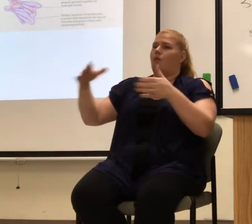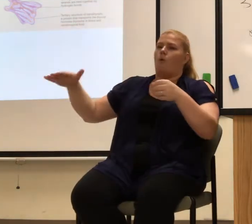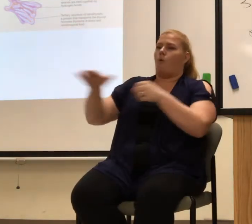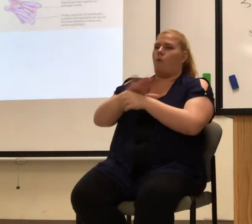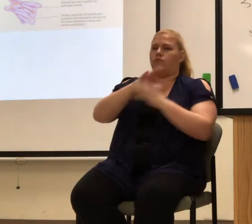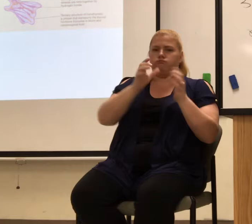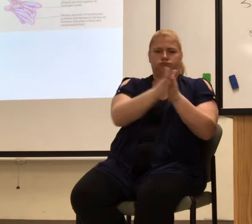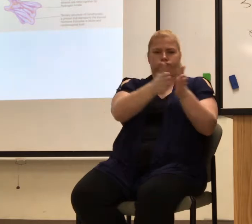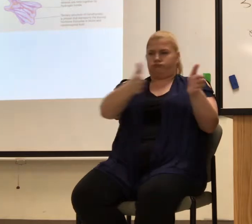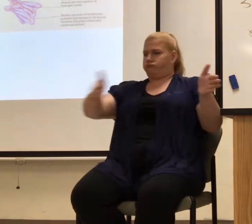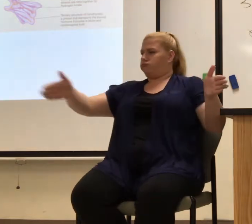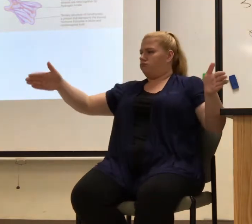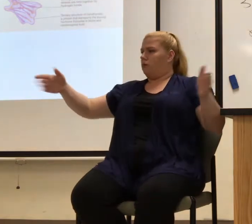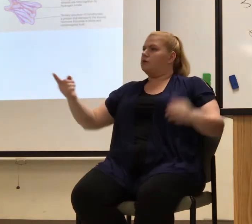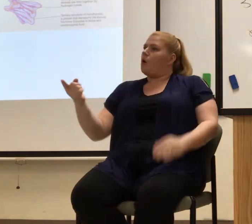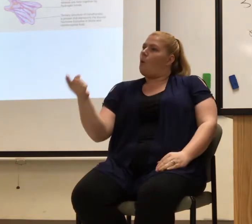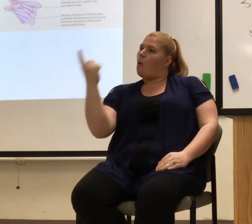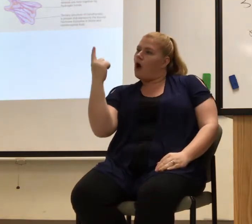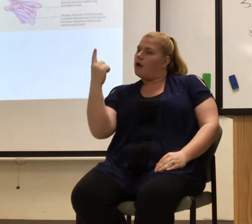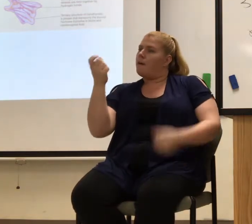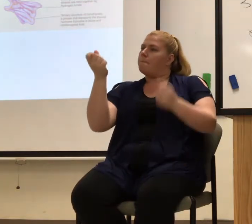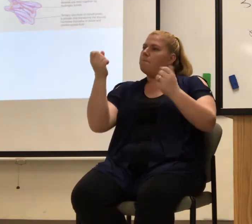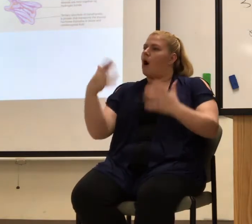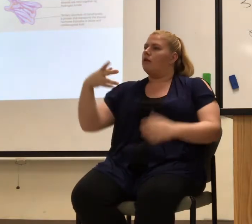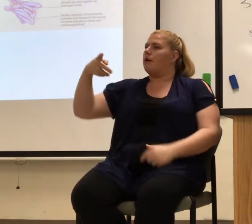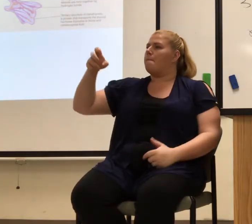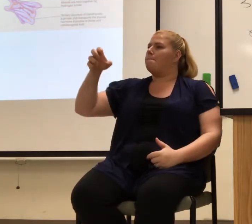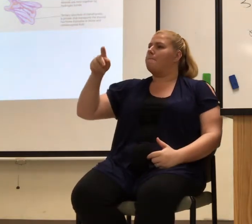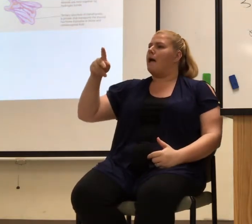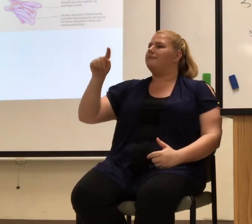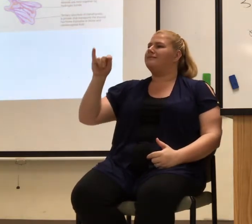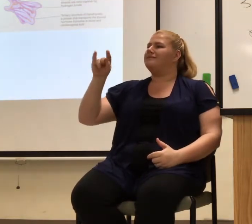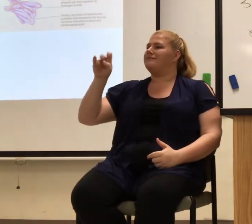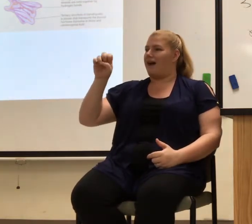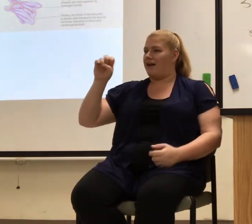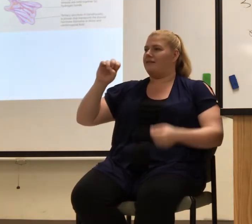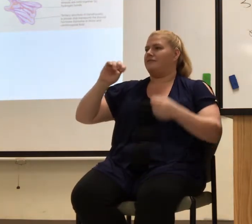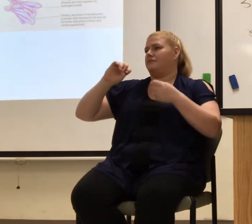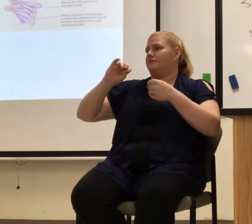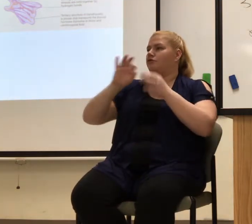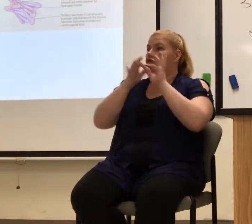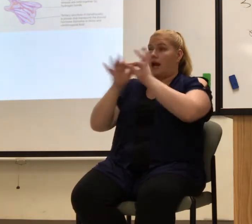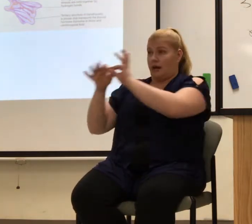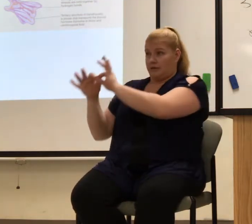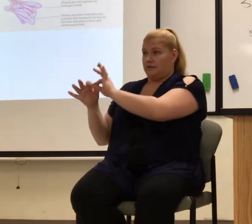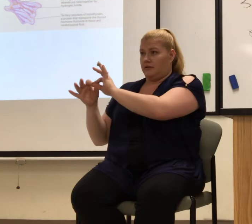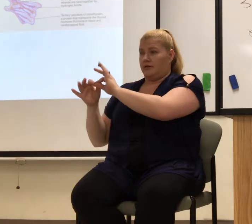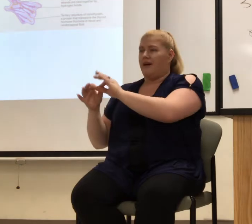this tertiary structure. And maybe there's weak bonding and that kind of